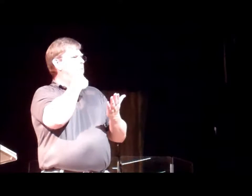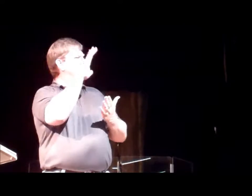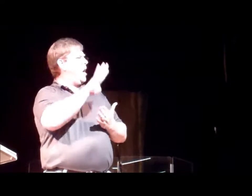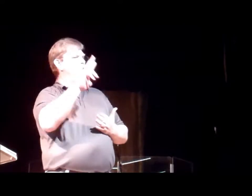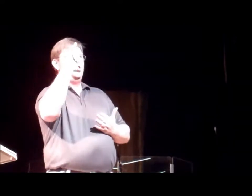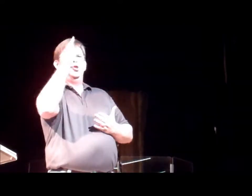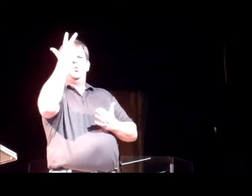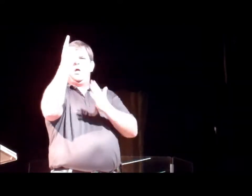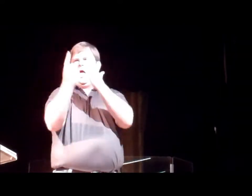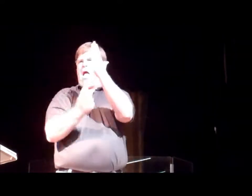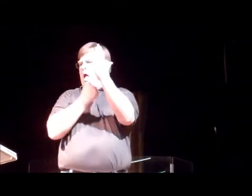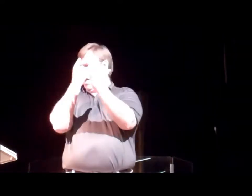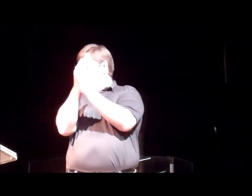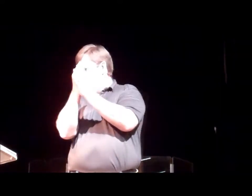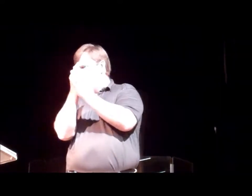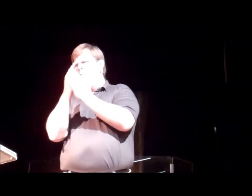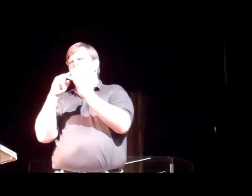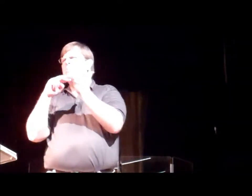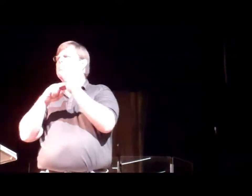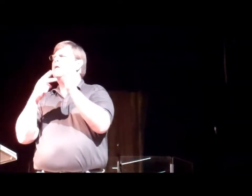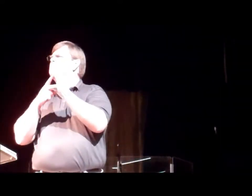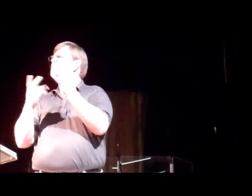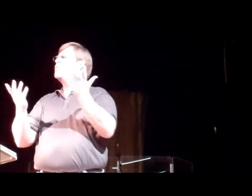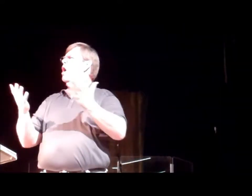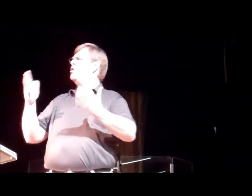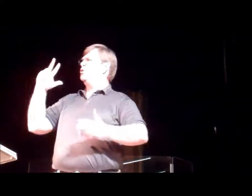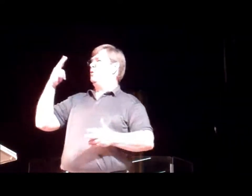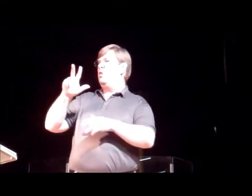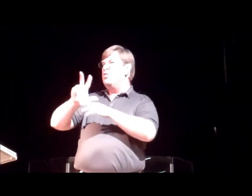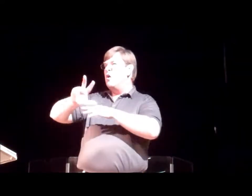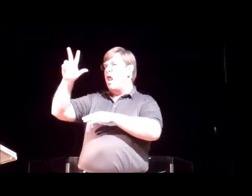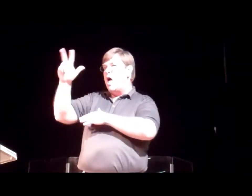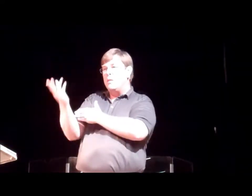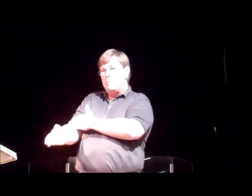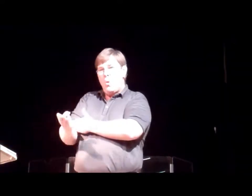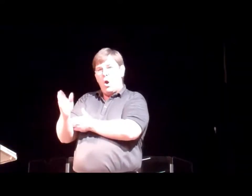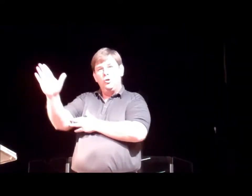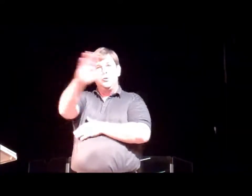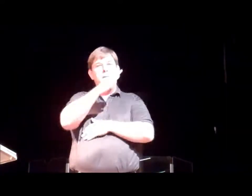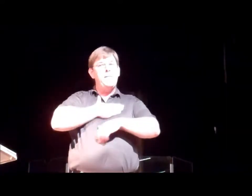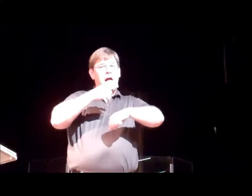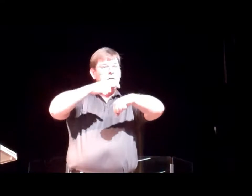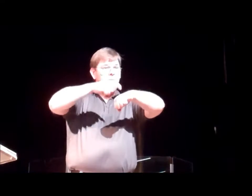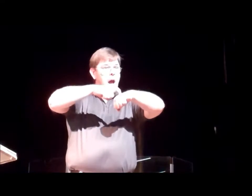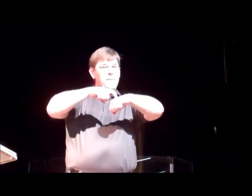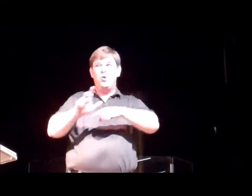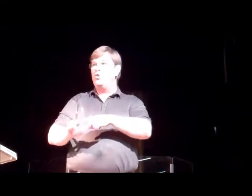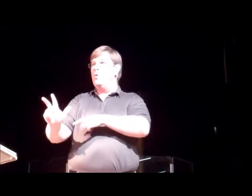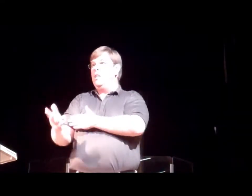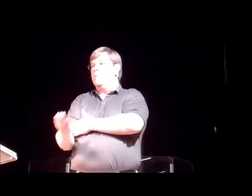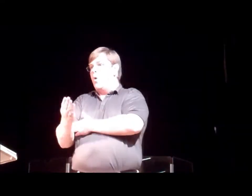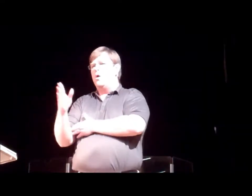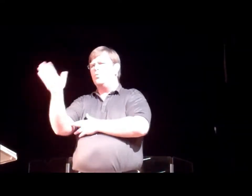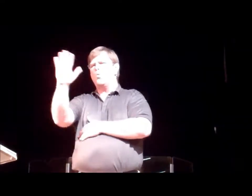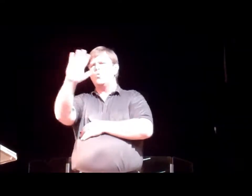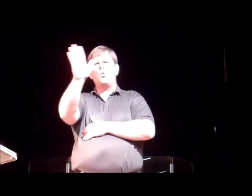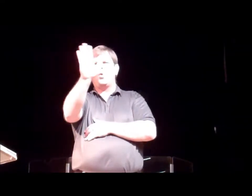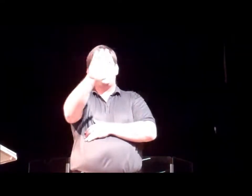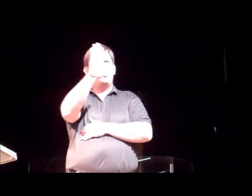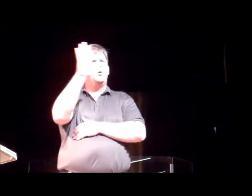the Bible says that about the third hour. Does that mean 3 o'clock in the morning? I mean, if we think about our day